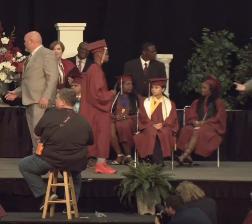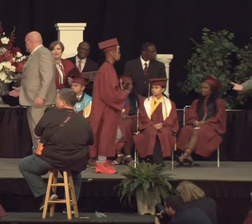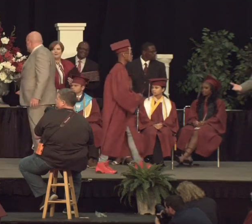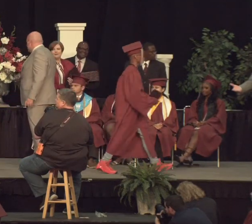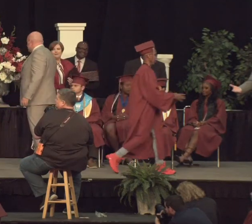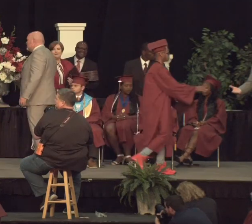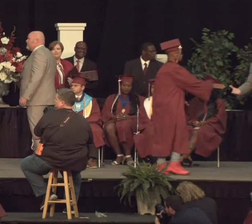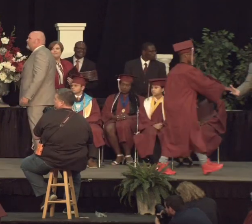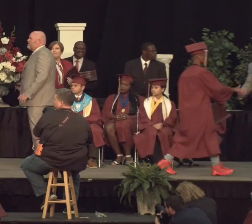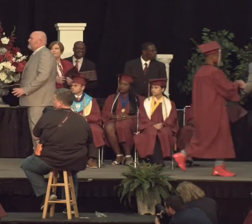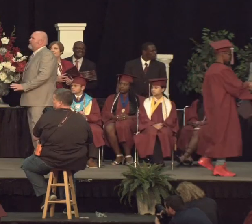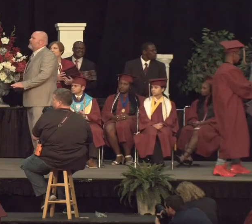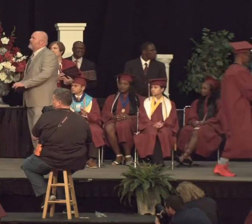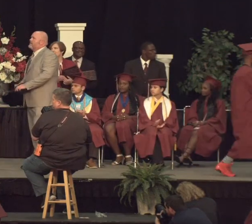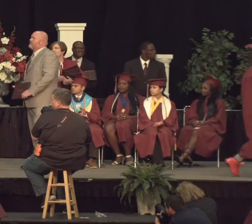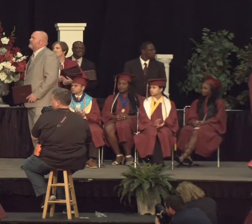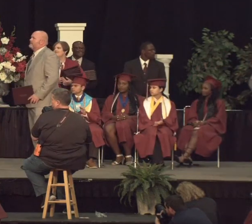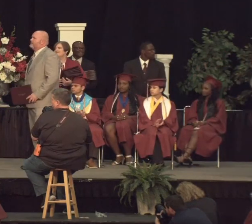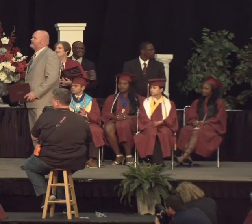Michael Shaver.